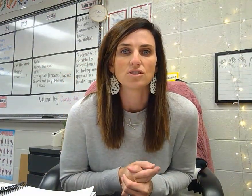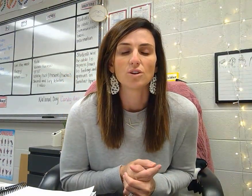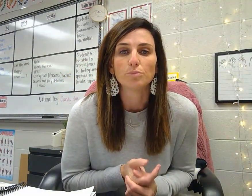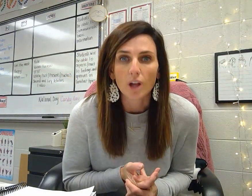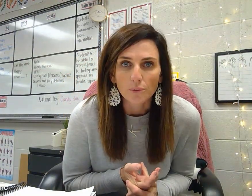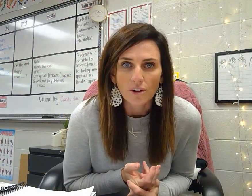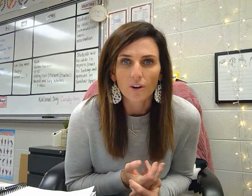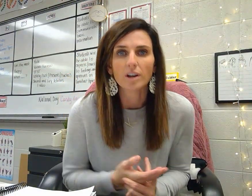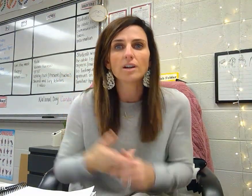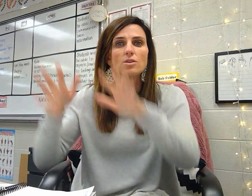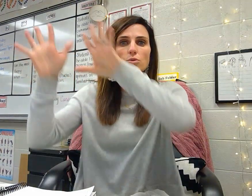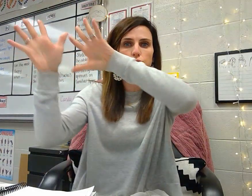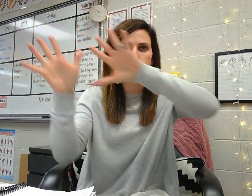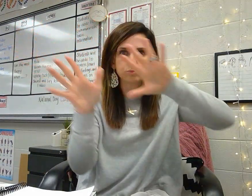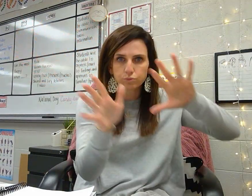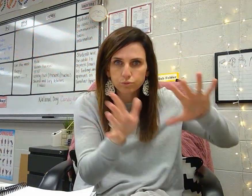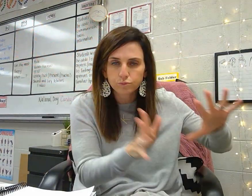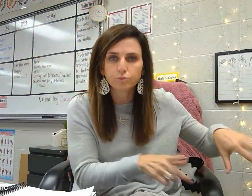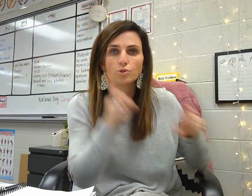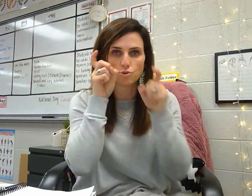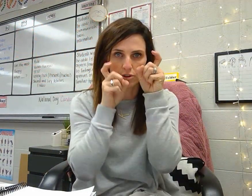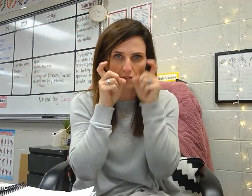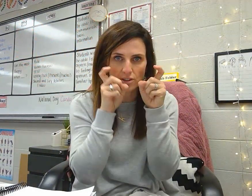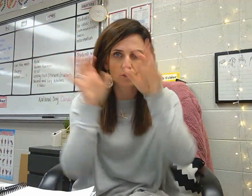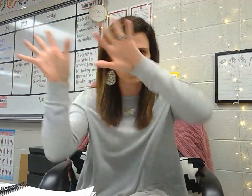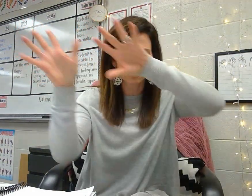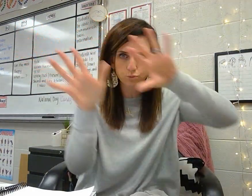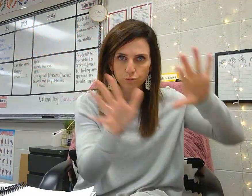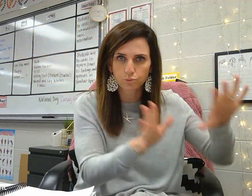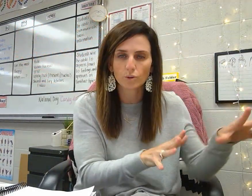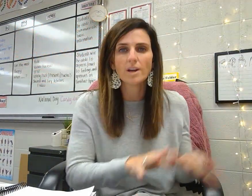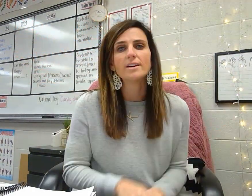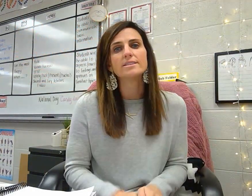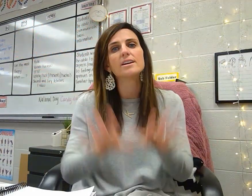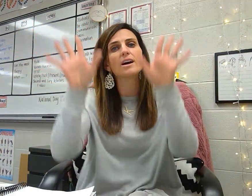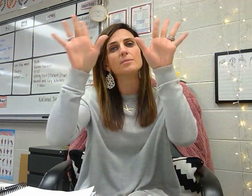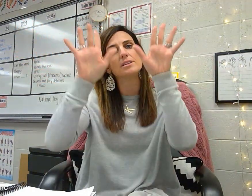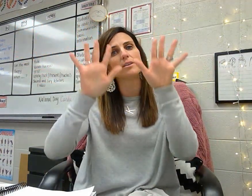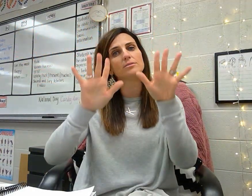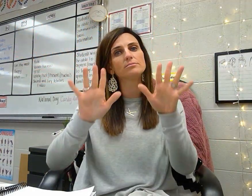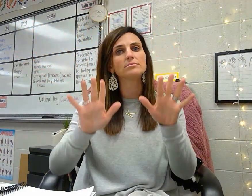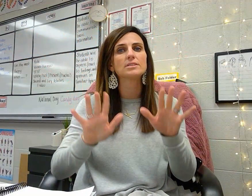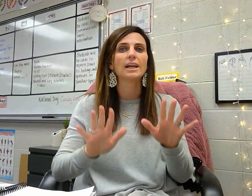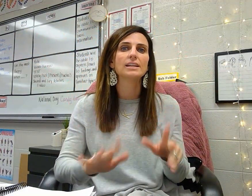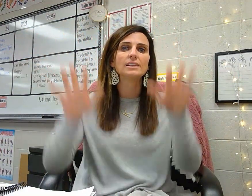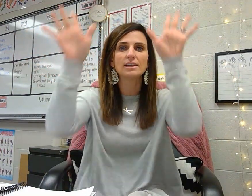snow blowing hard? Use your facials. Is it coming down